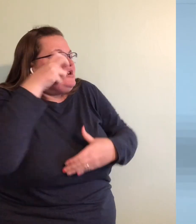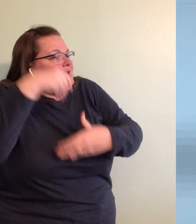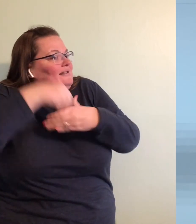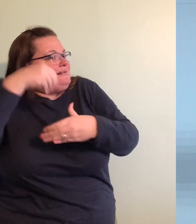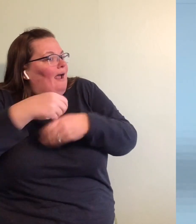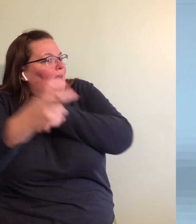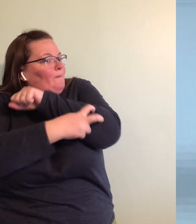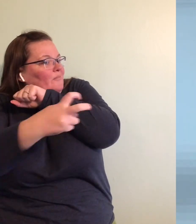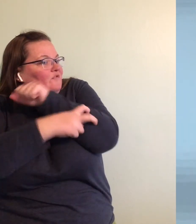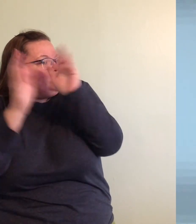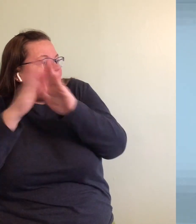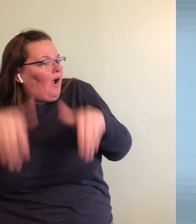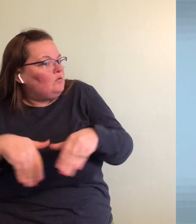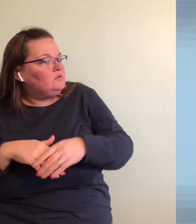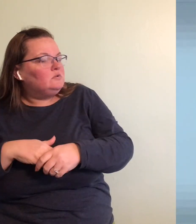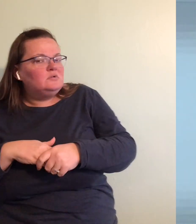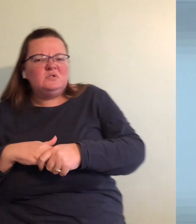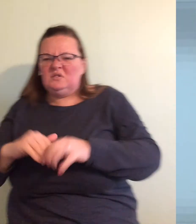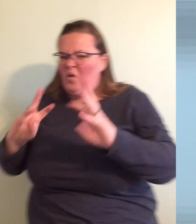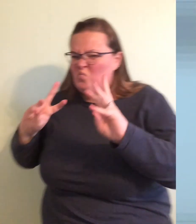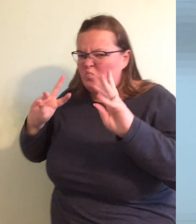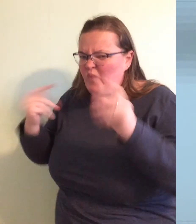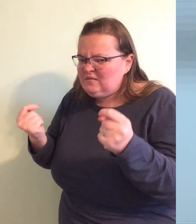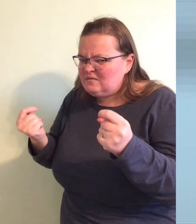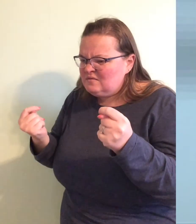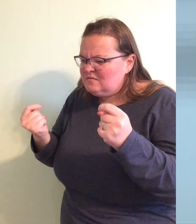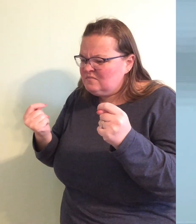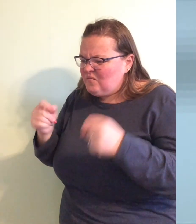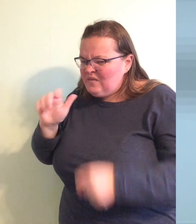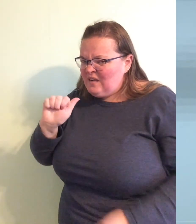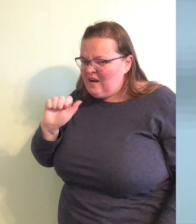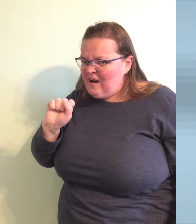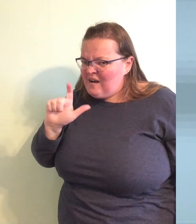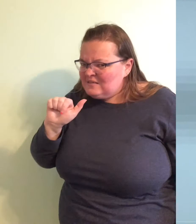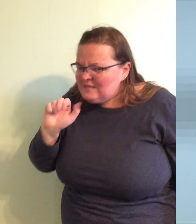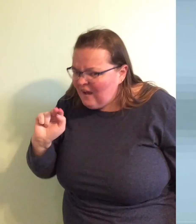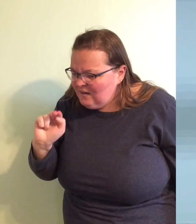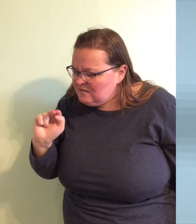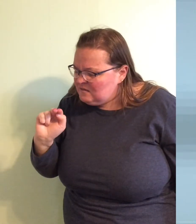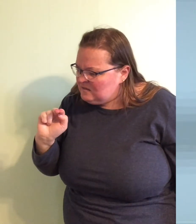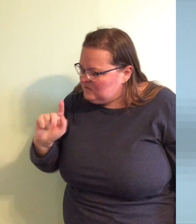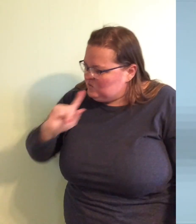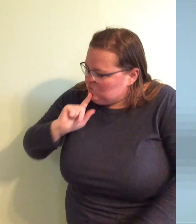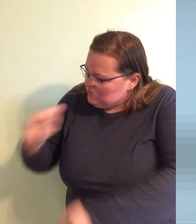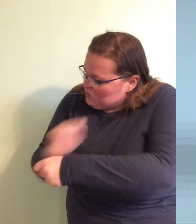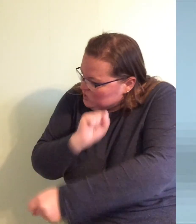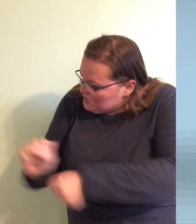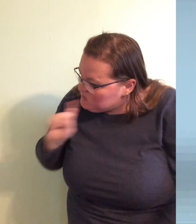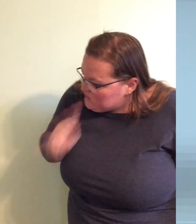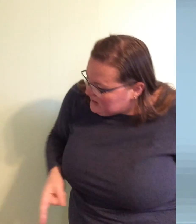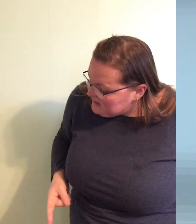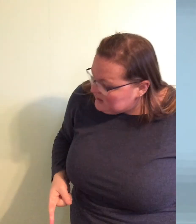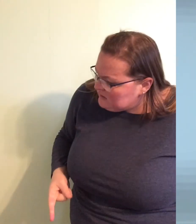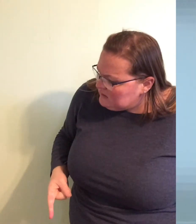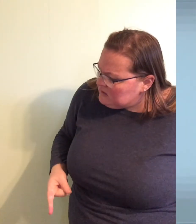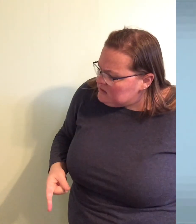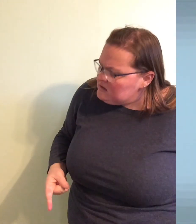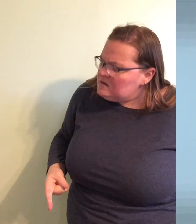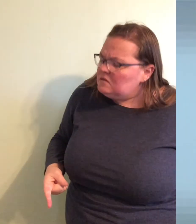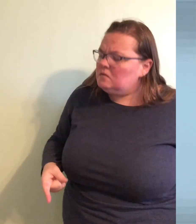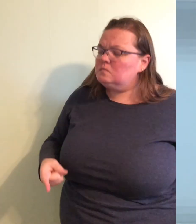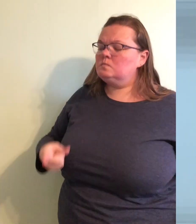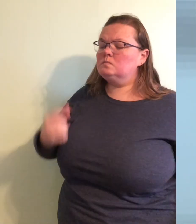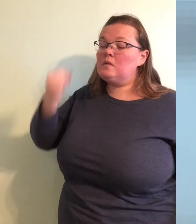beaver's house. "What? Aslan?" cried the queen. "Aslan? Is this true?